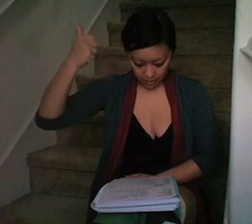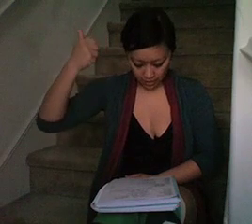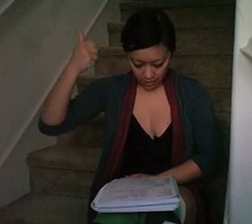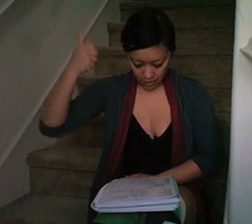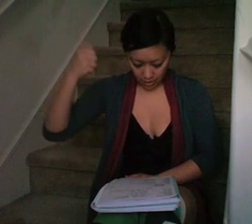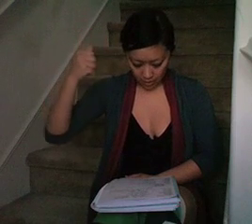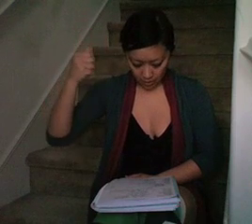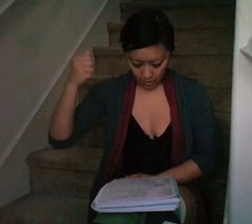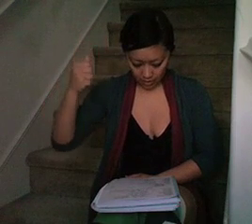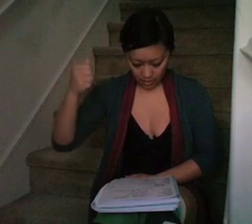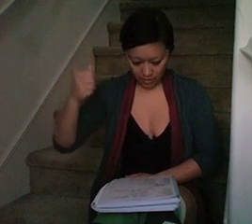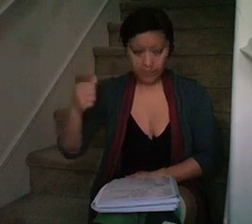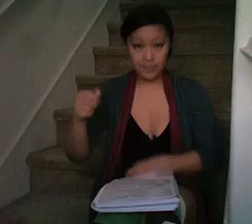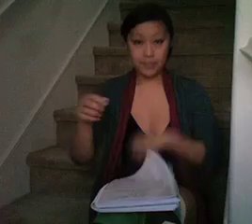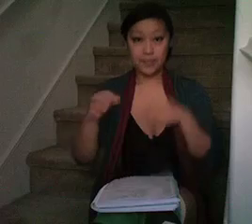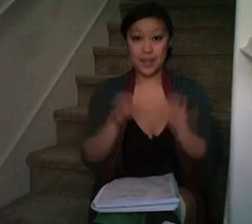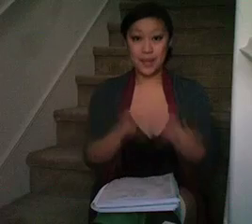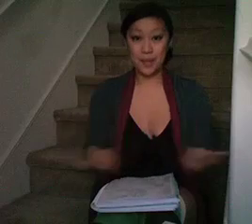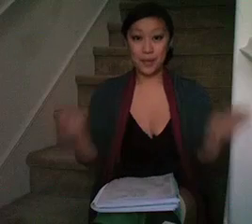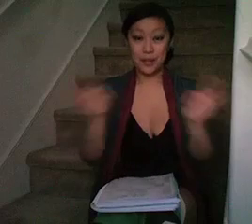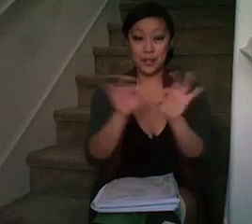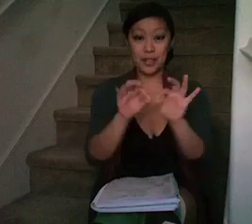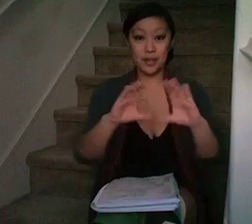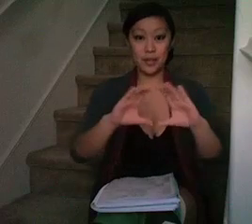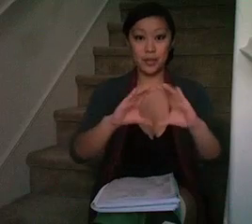or important group.